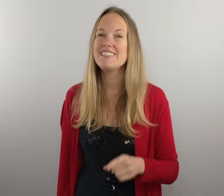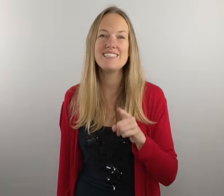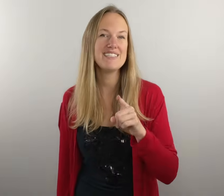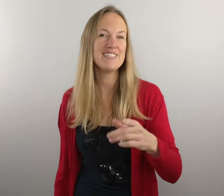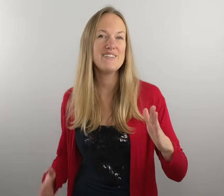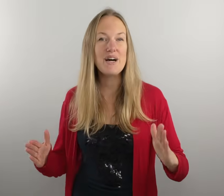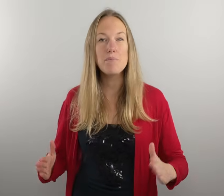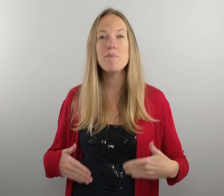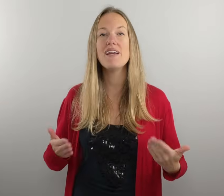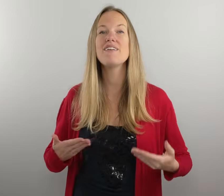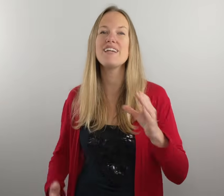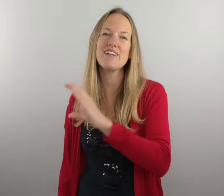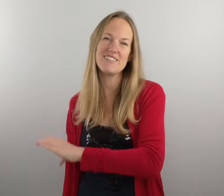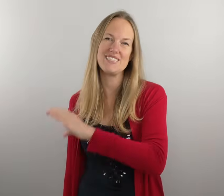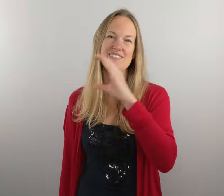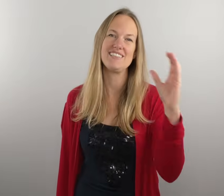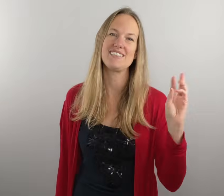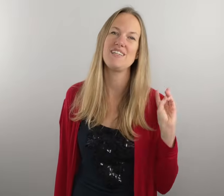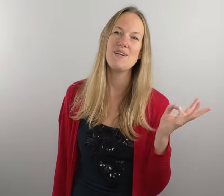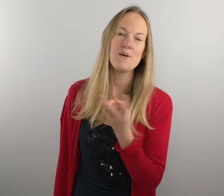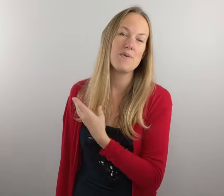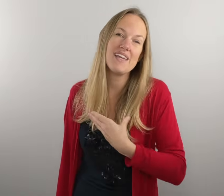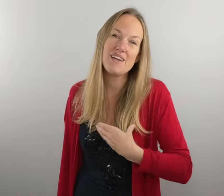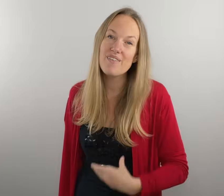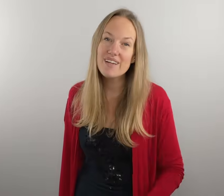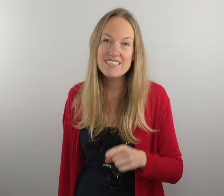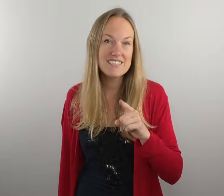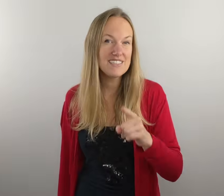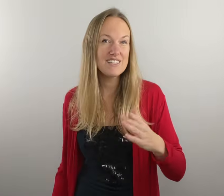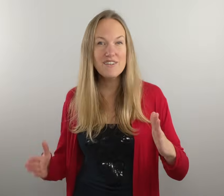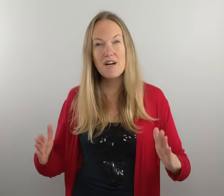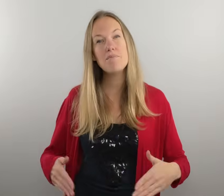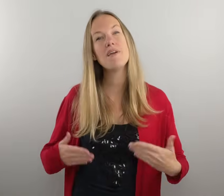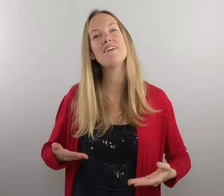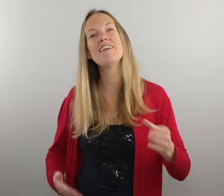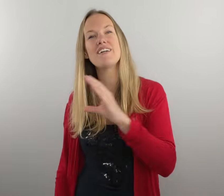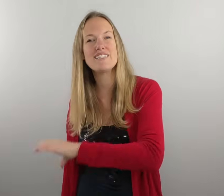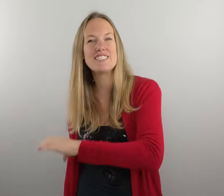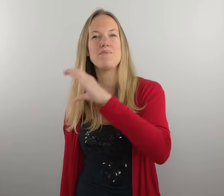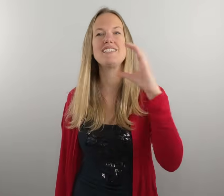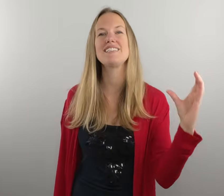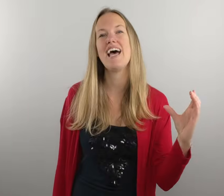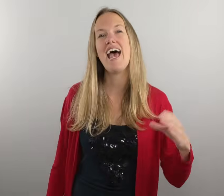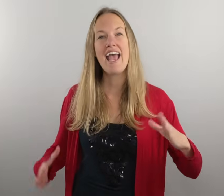wish you a Merry Christmas. We wish you a Merry Christmas and